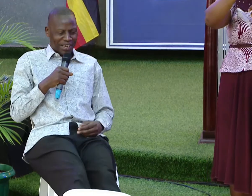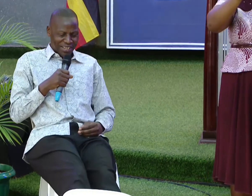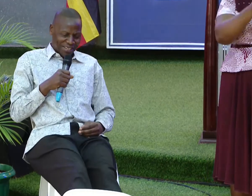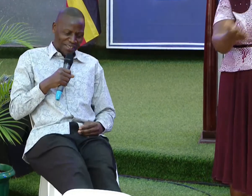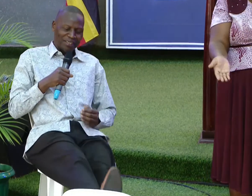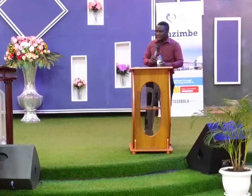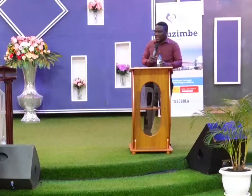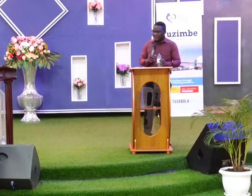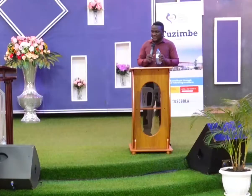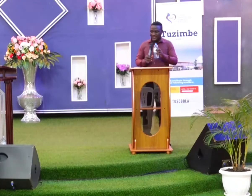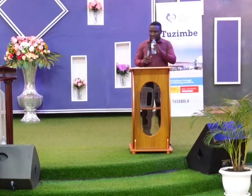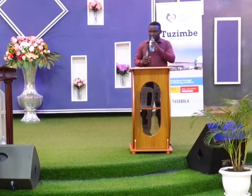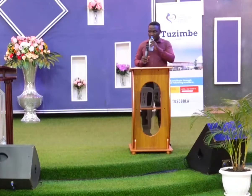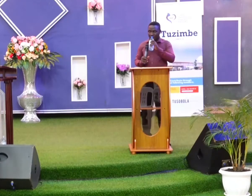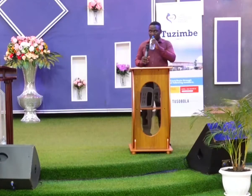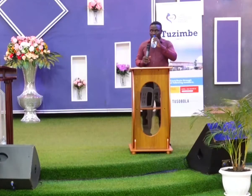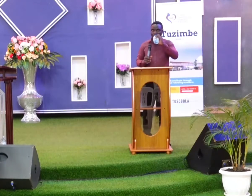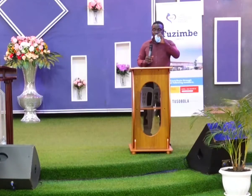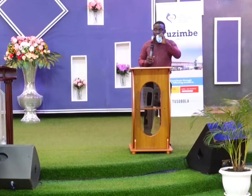aside. I put my feet